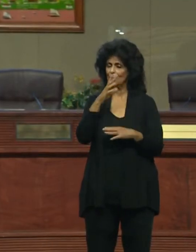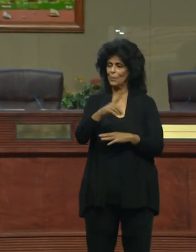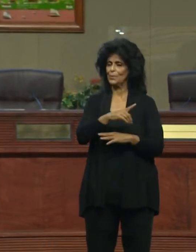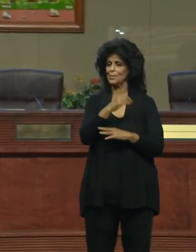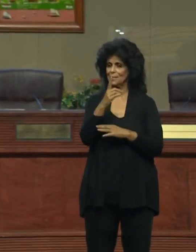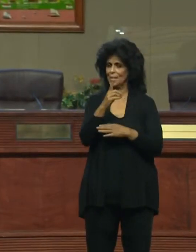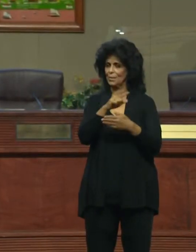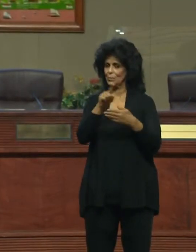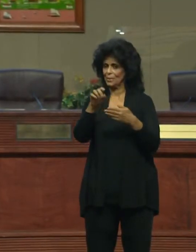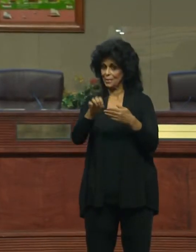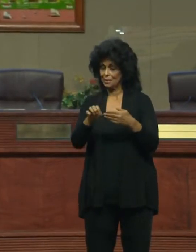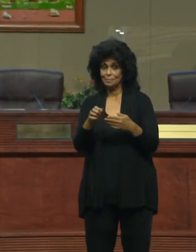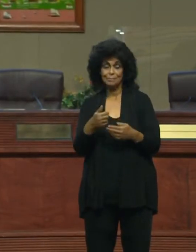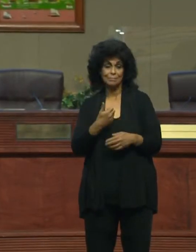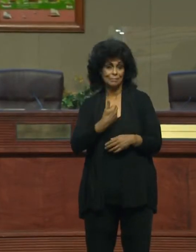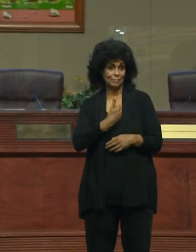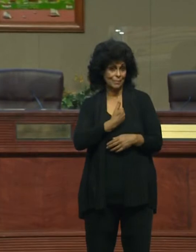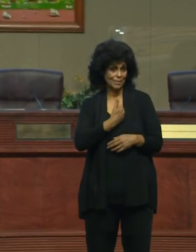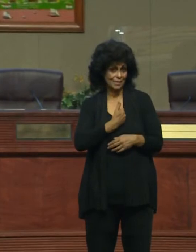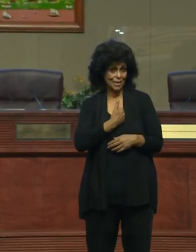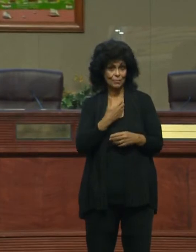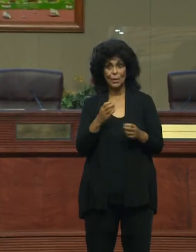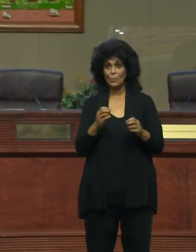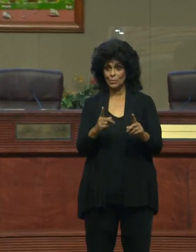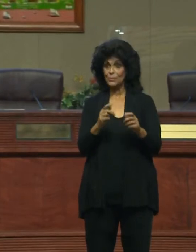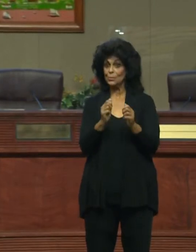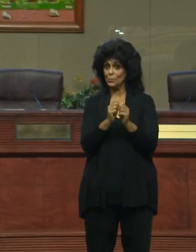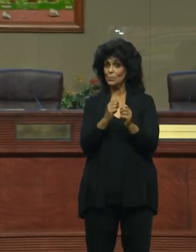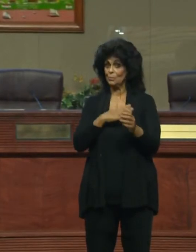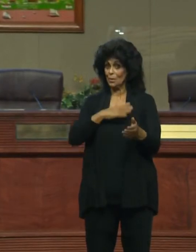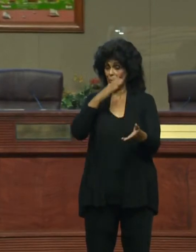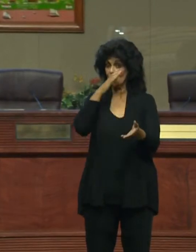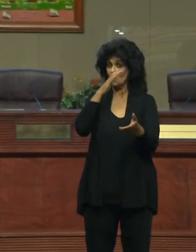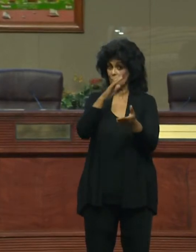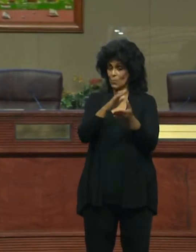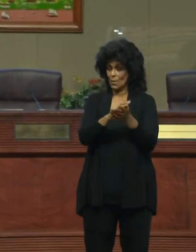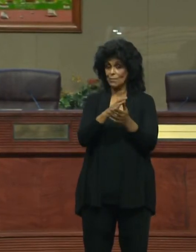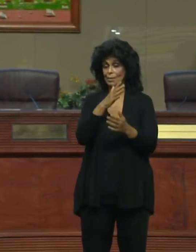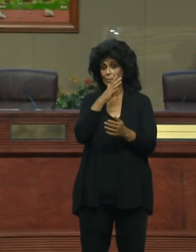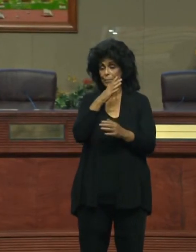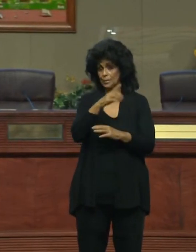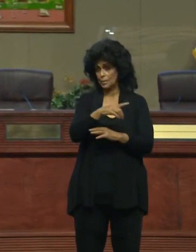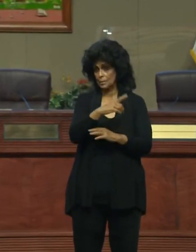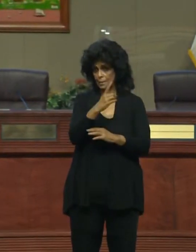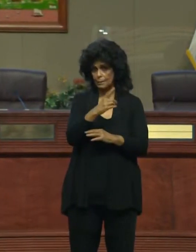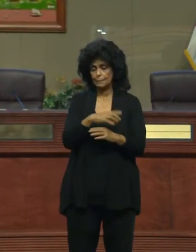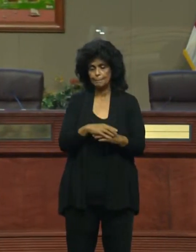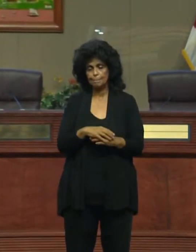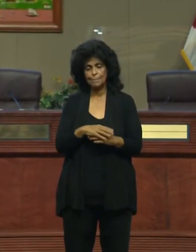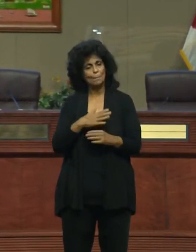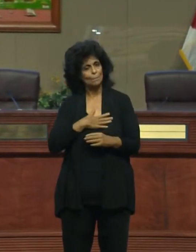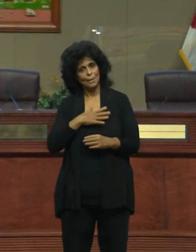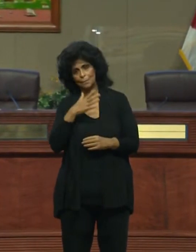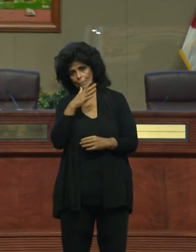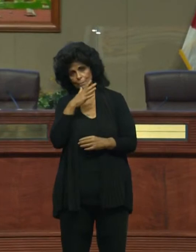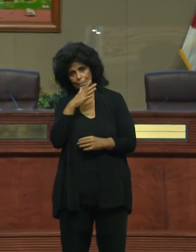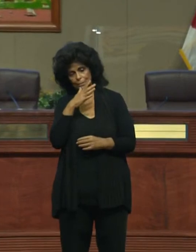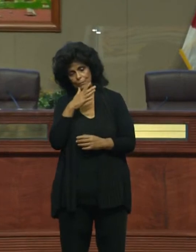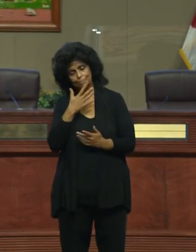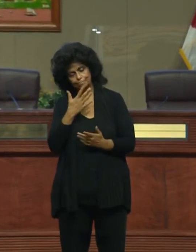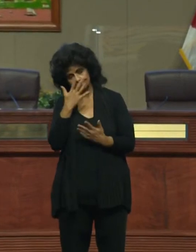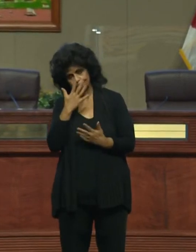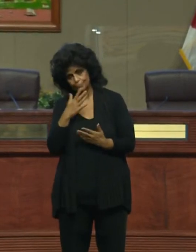I had the opportunity to spend some time with my wife on Mother's Day, but unfortunately my mother passed about 4.5 years